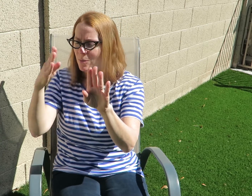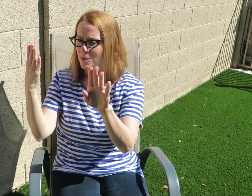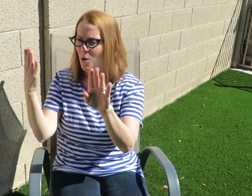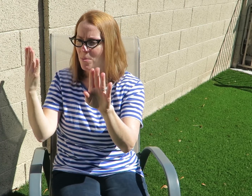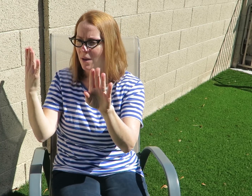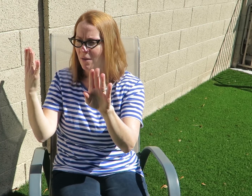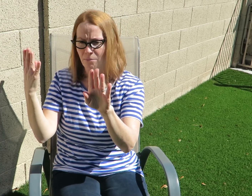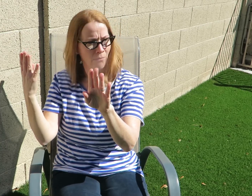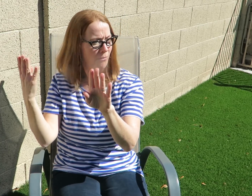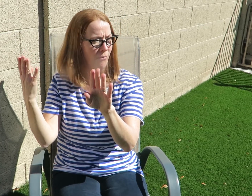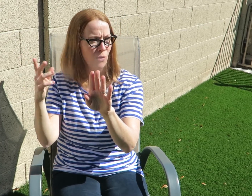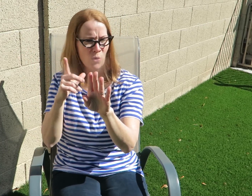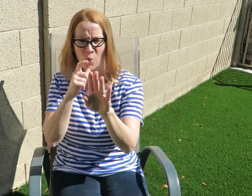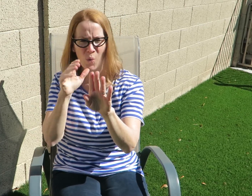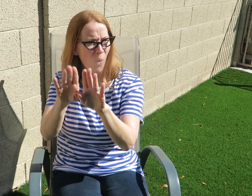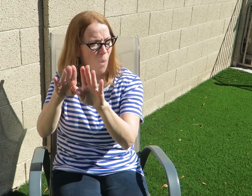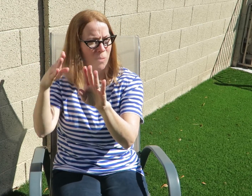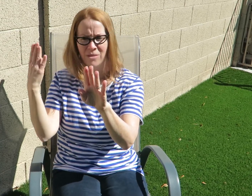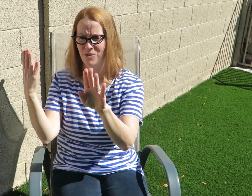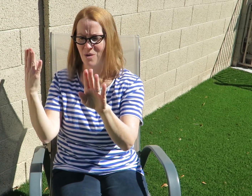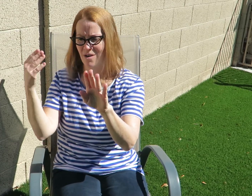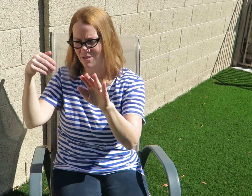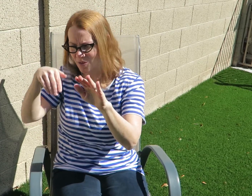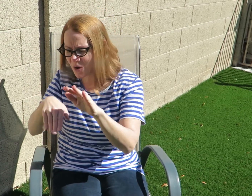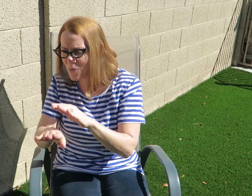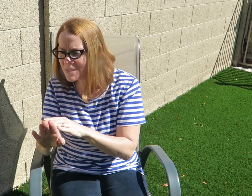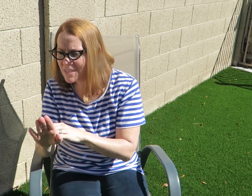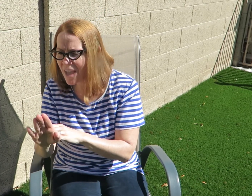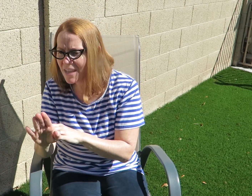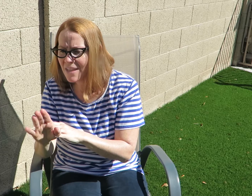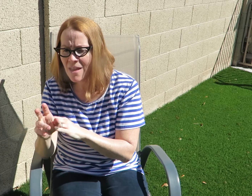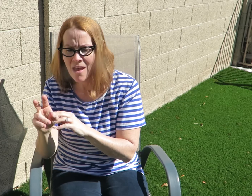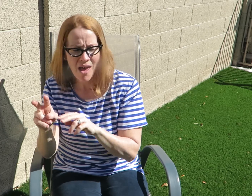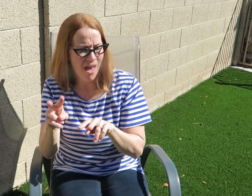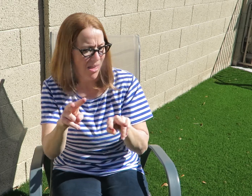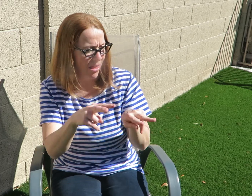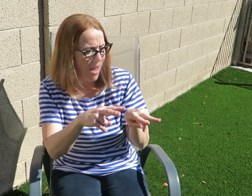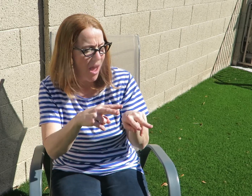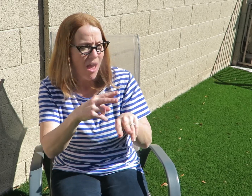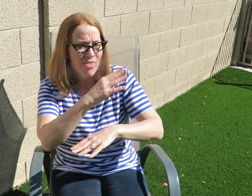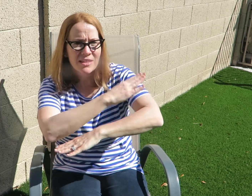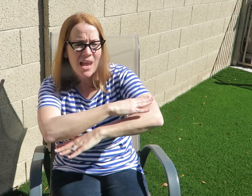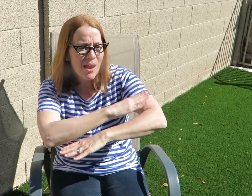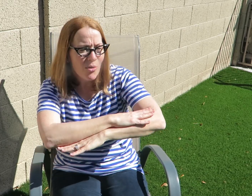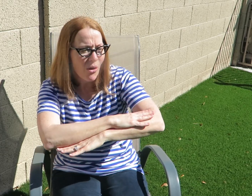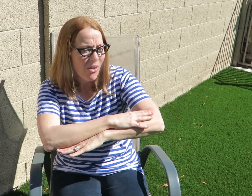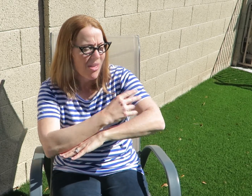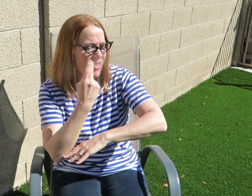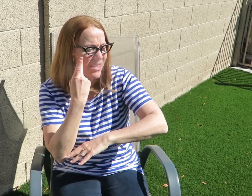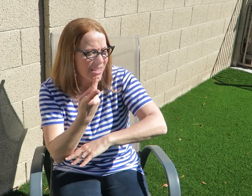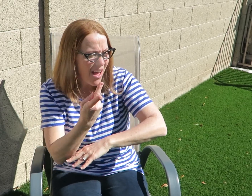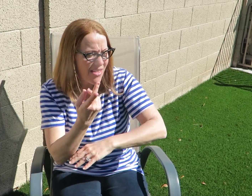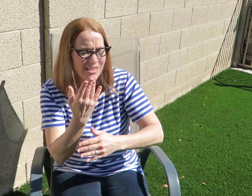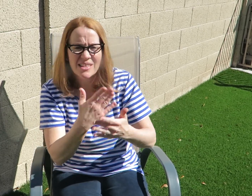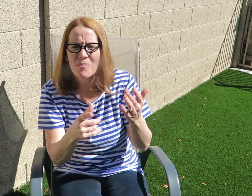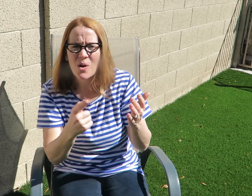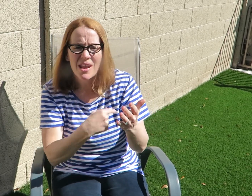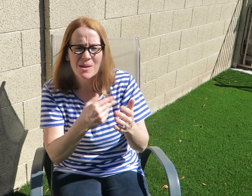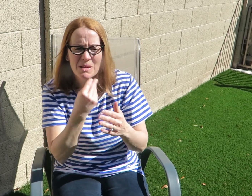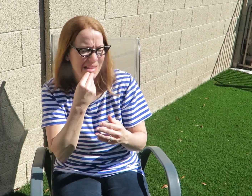was open. Who opened the door? So they go inside and the table, they saw that someone had been